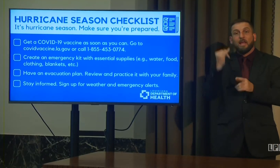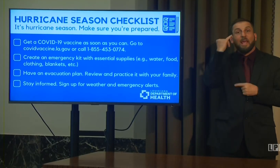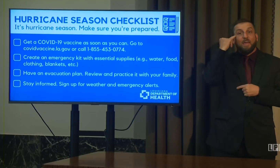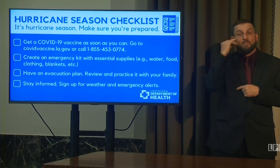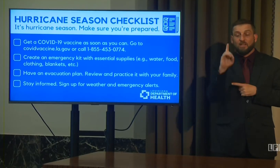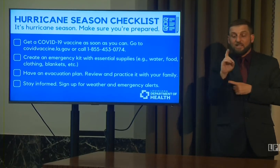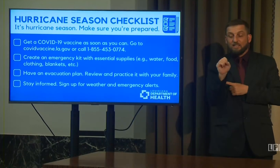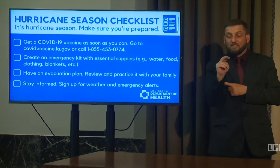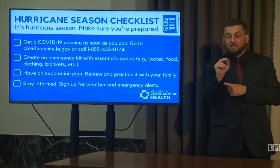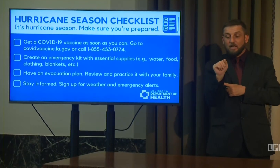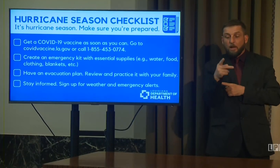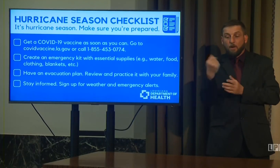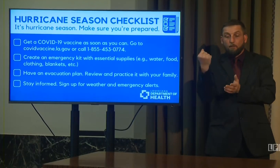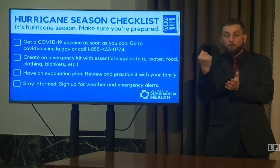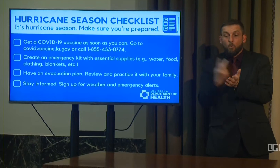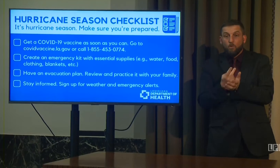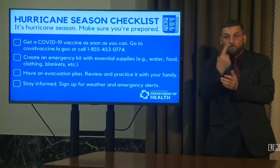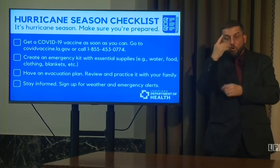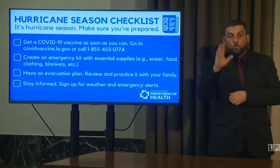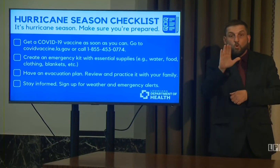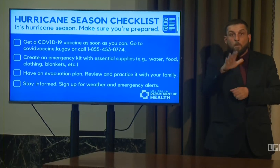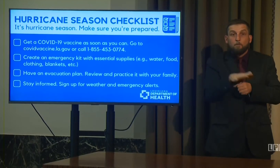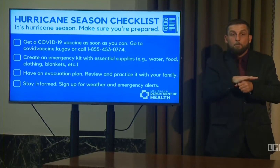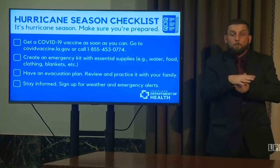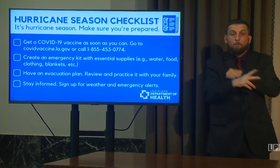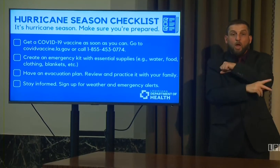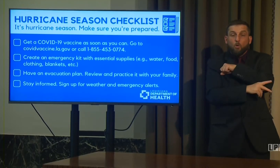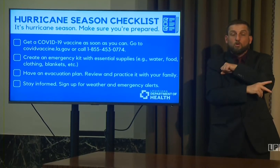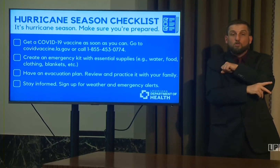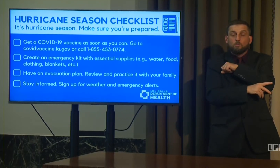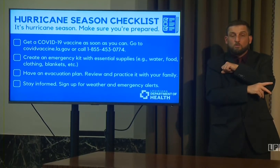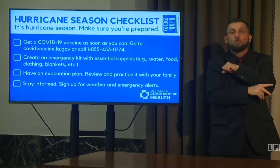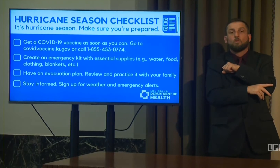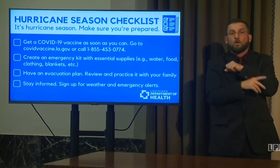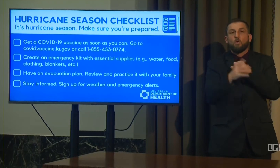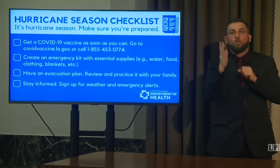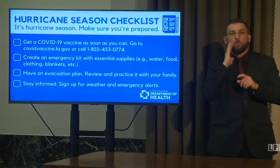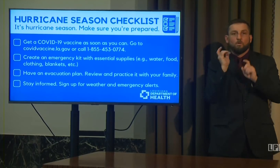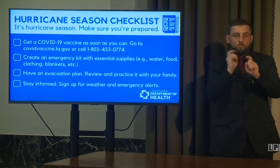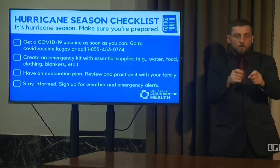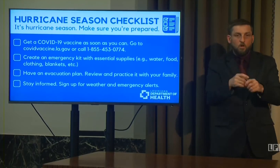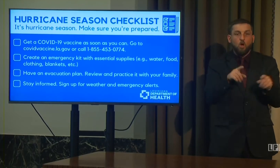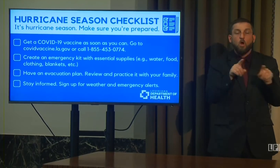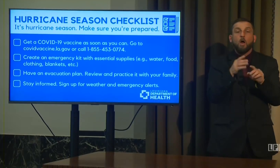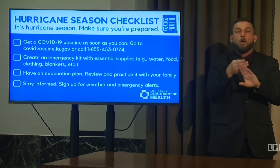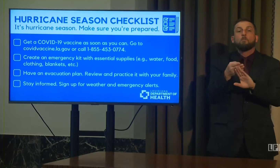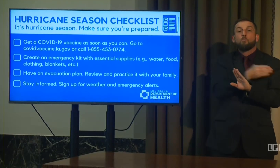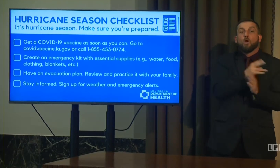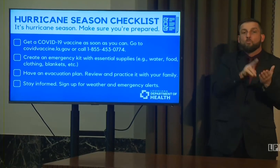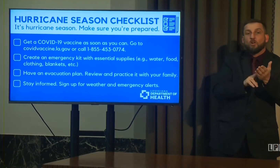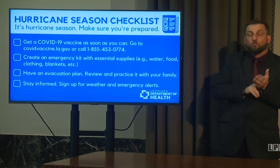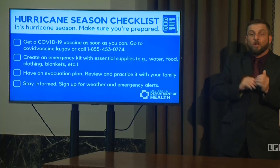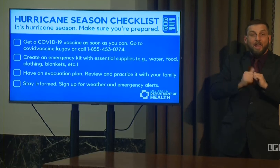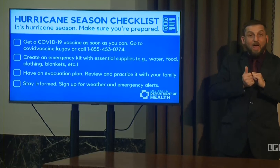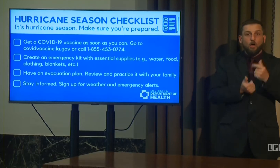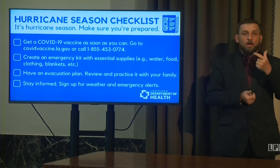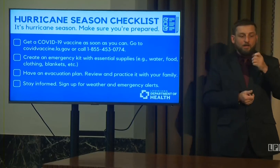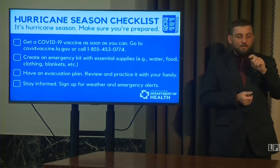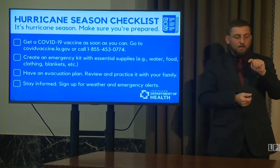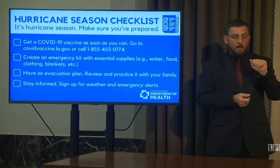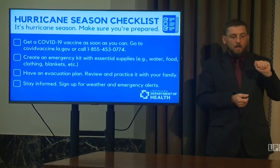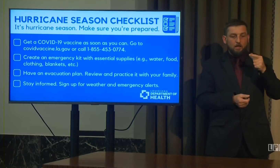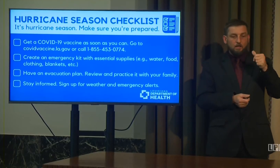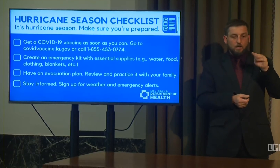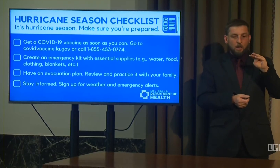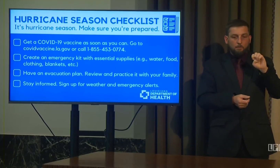DSNAP should be authorized in your parish. You can also pre-register for DSNAP at getagameplan.org.